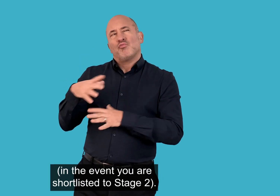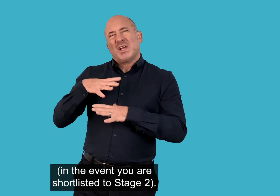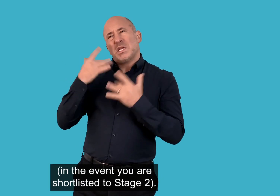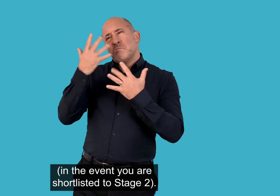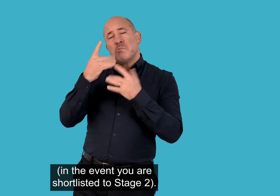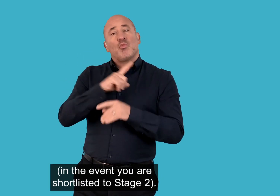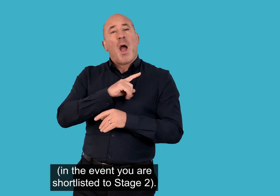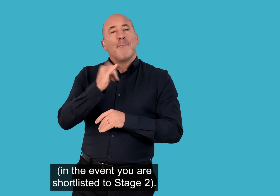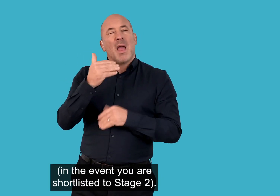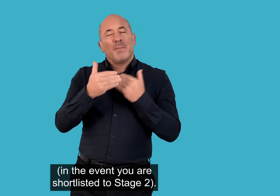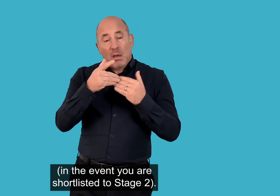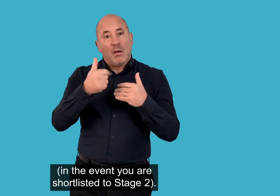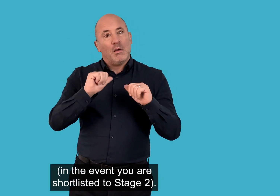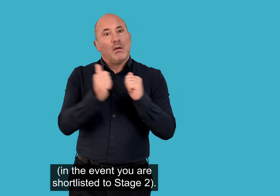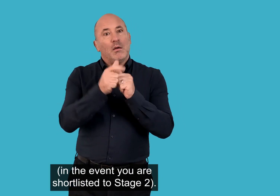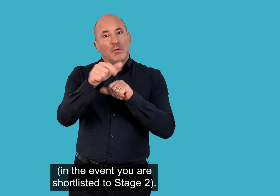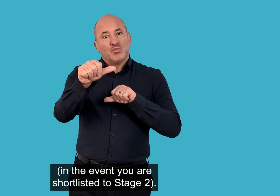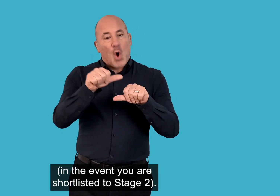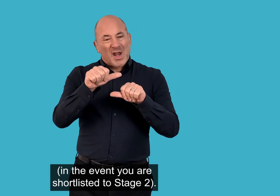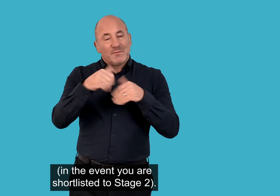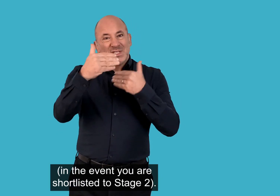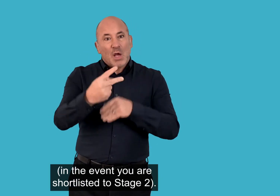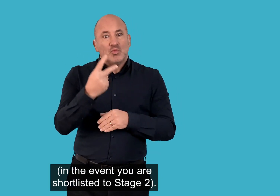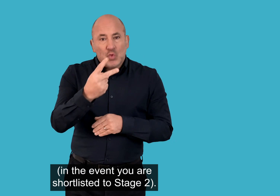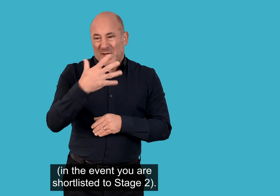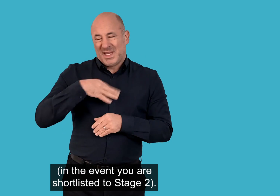your nominator in the event you are shortlisted to Stage 2.